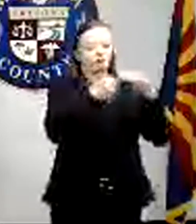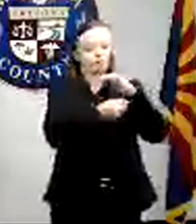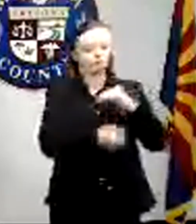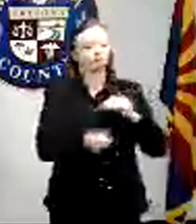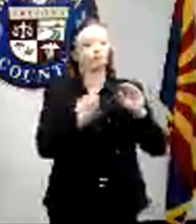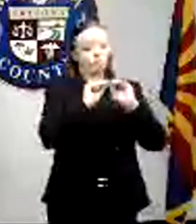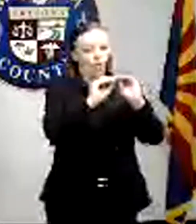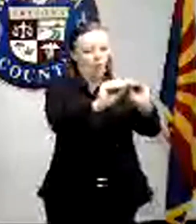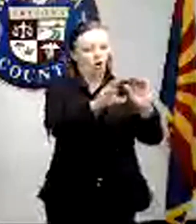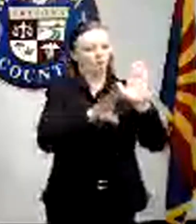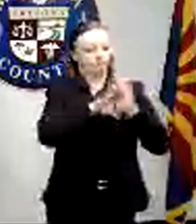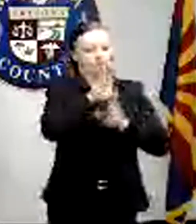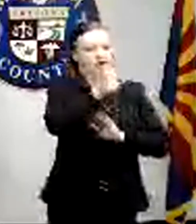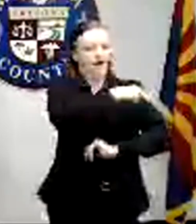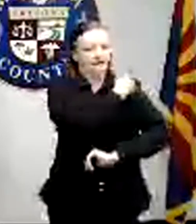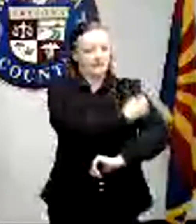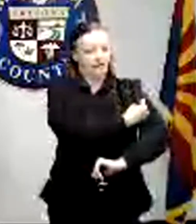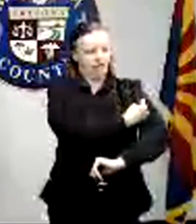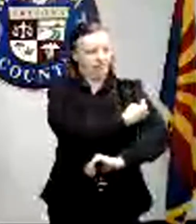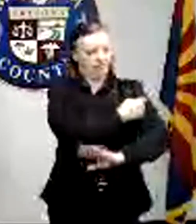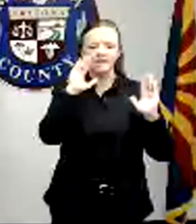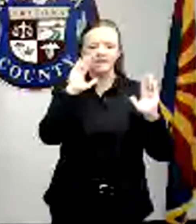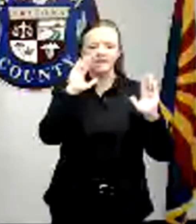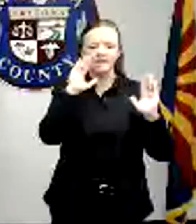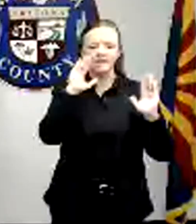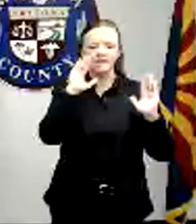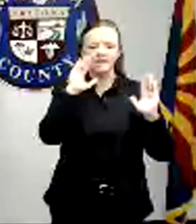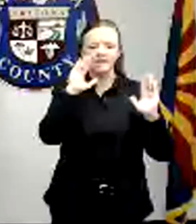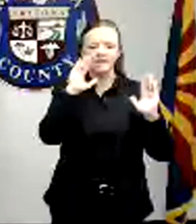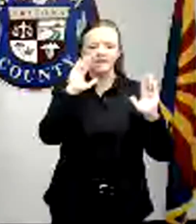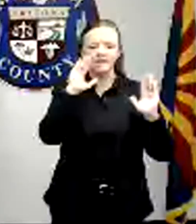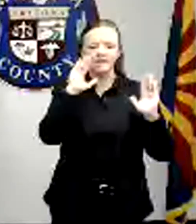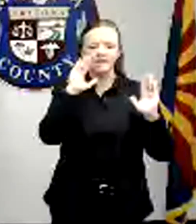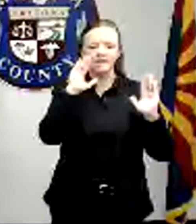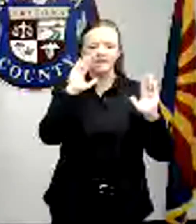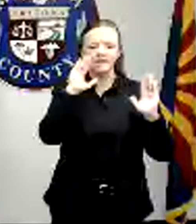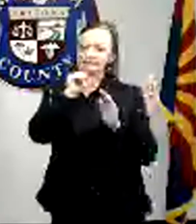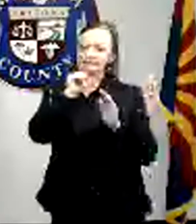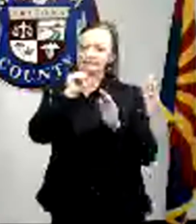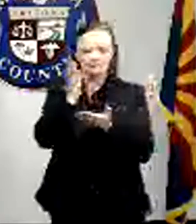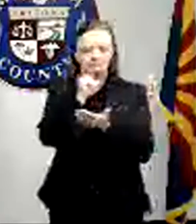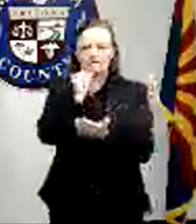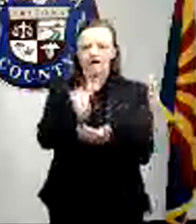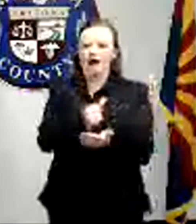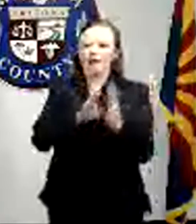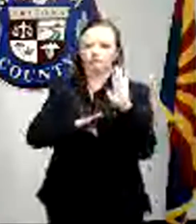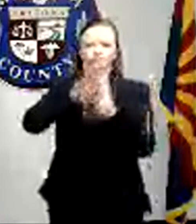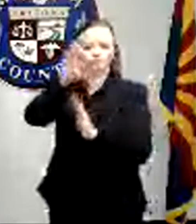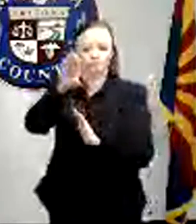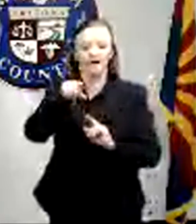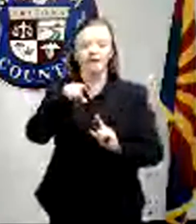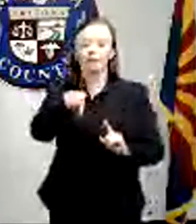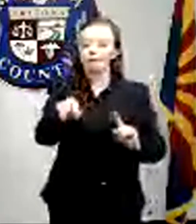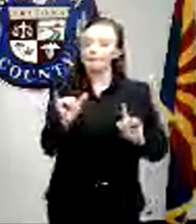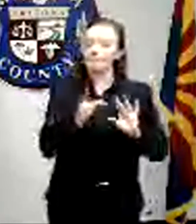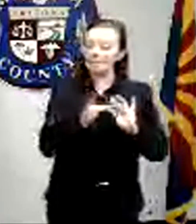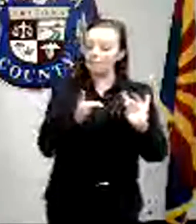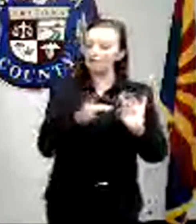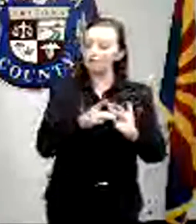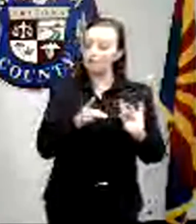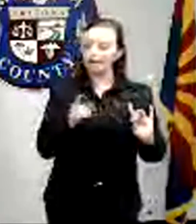before, and we hope that as to see the deaths leveled off. And as you astutely